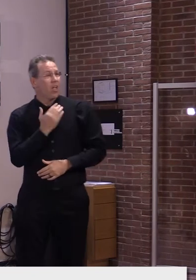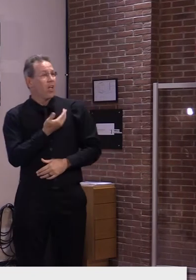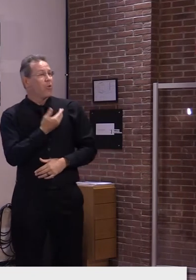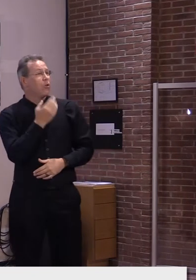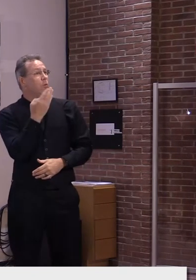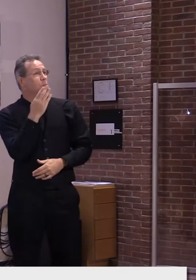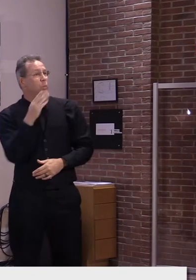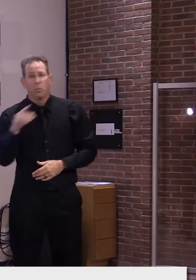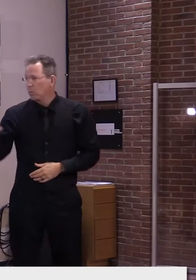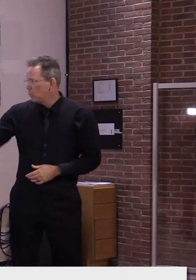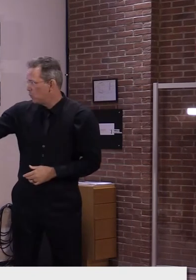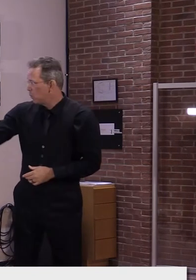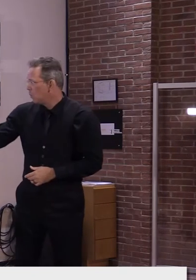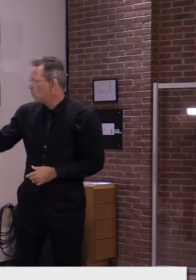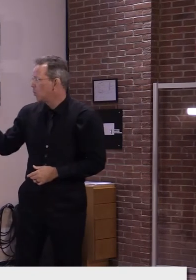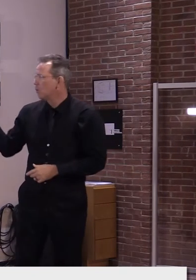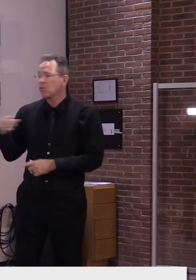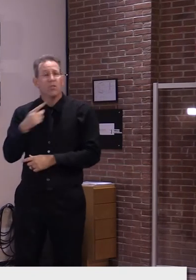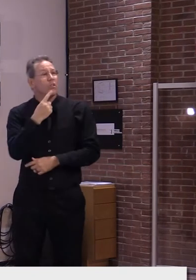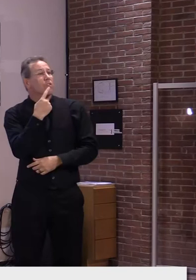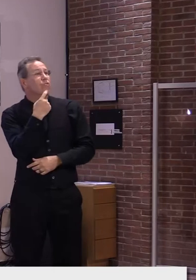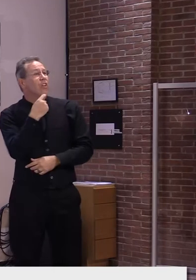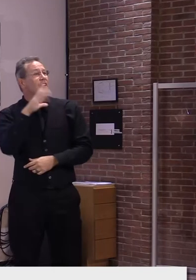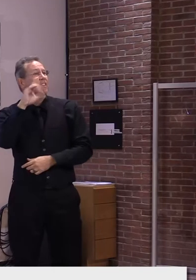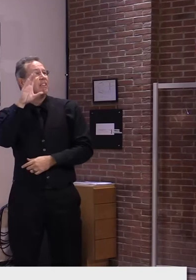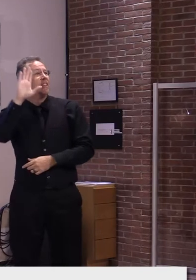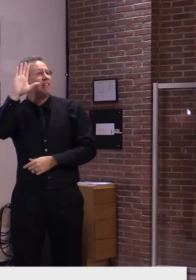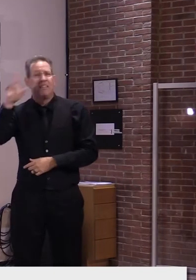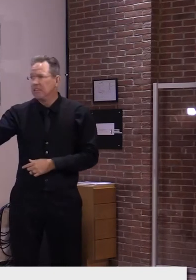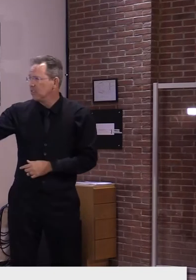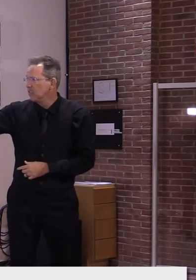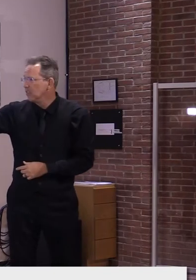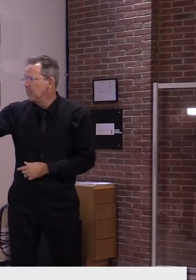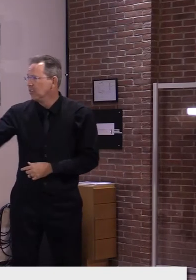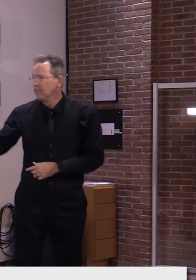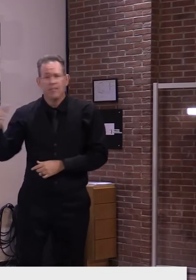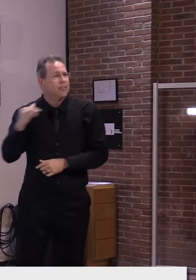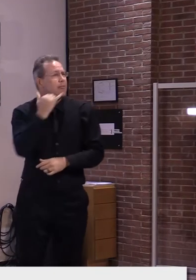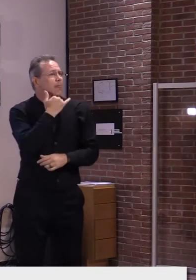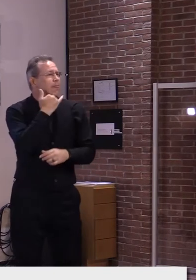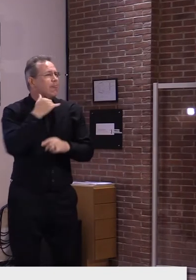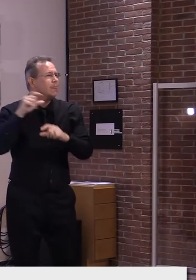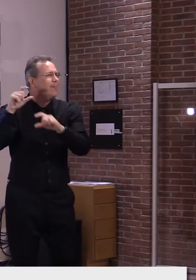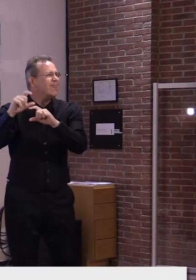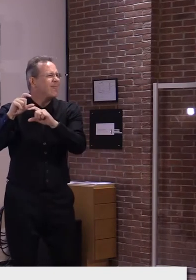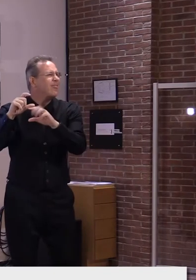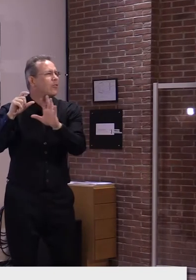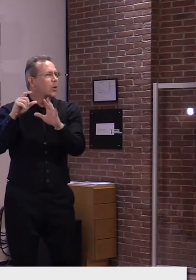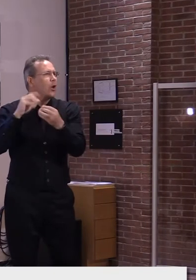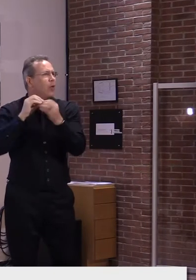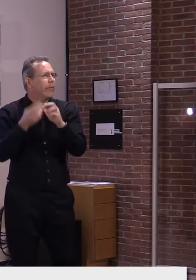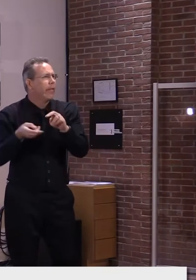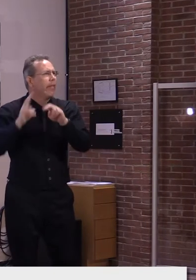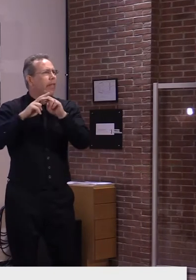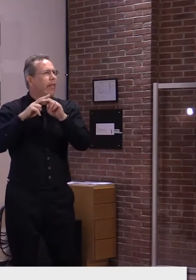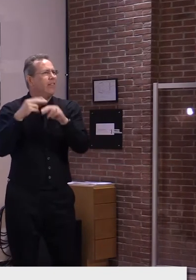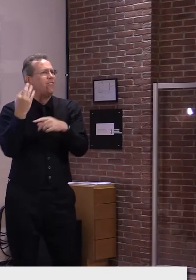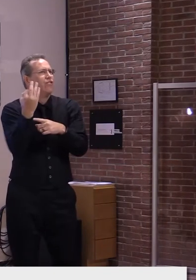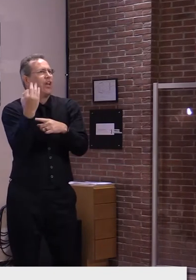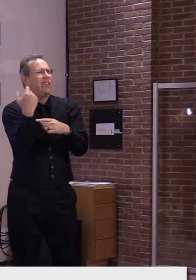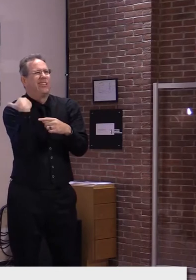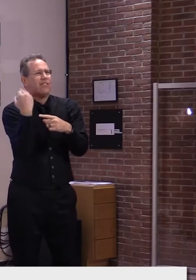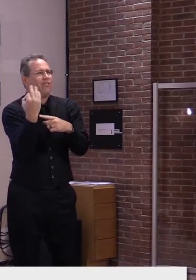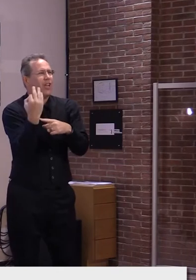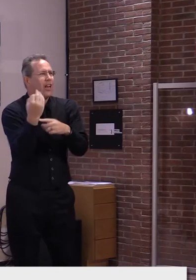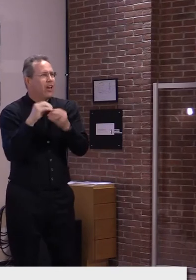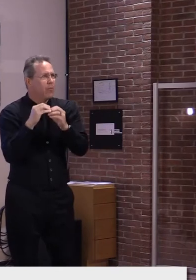having started vaccination. As we mentioned last week, we noticed a large increase on Friday, May 21st, and reached out